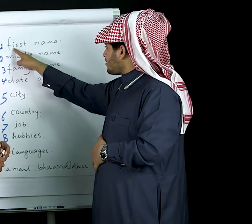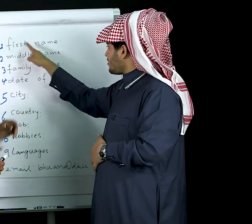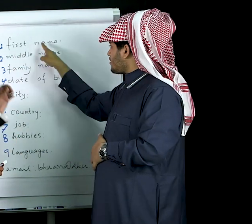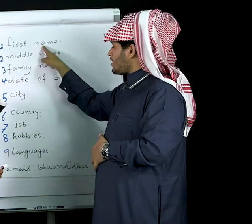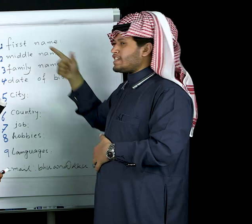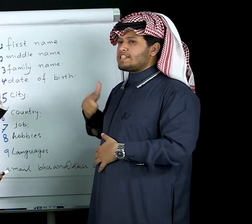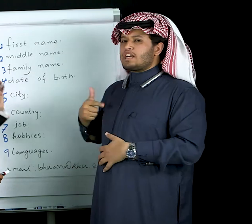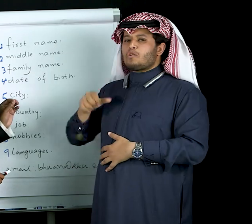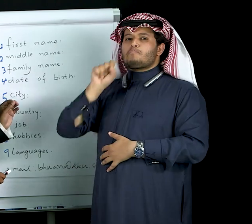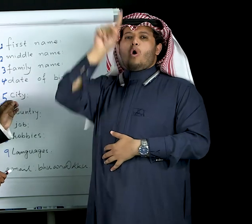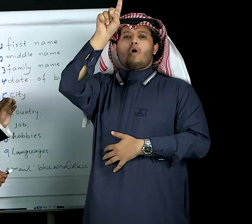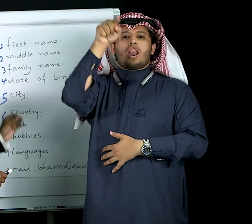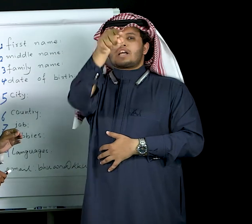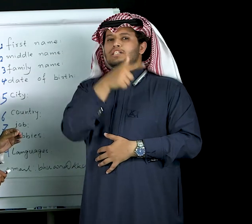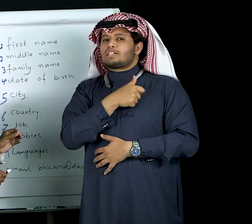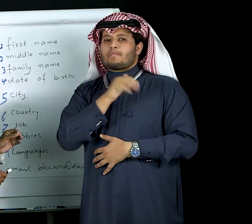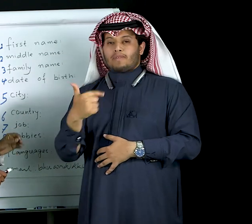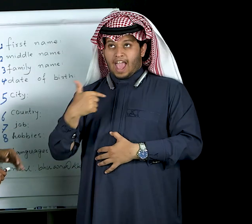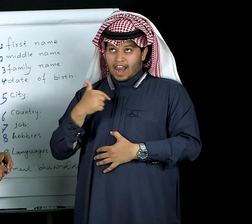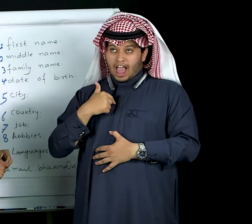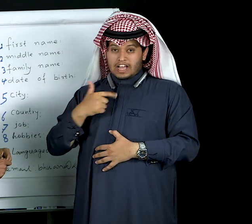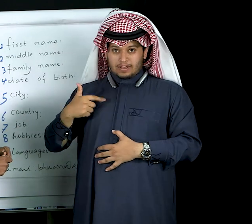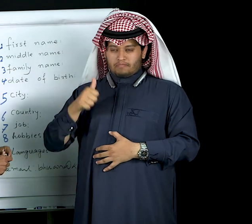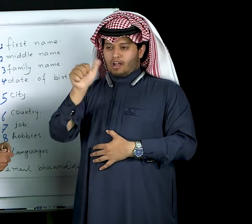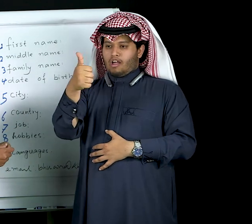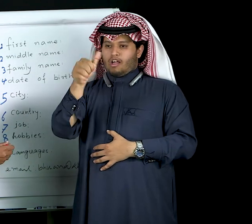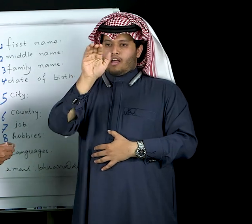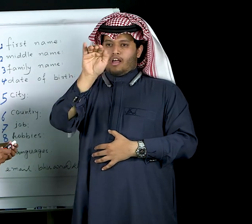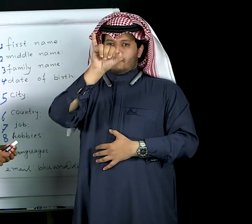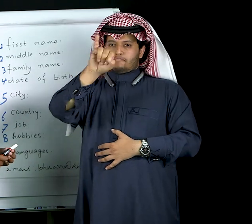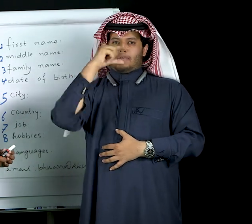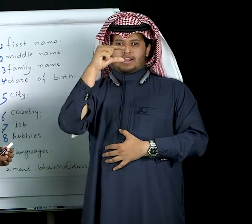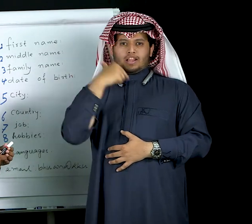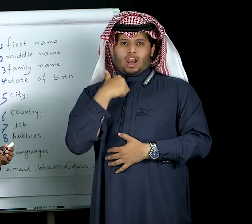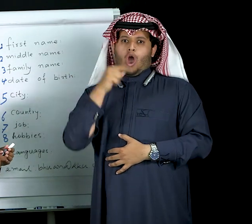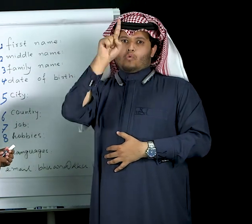the first word of your name, okay? For example, maybe your name